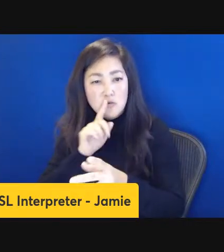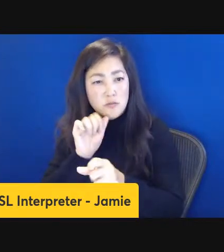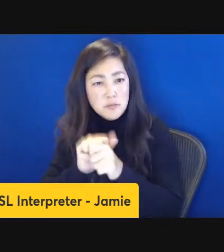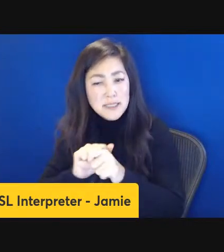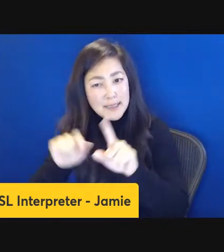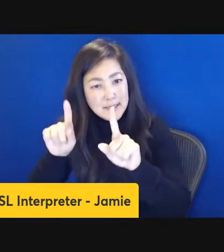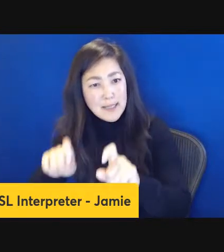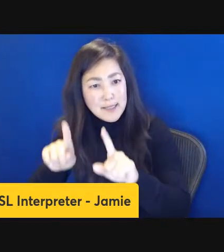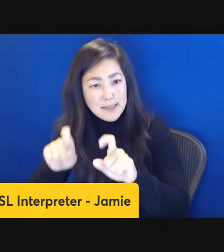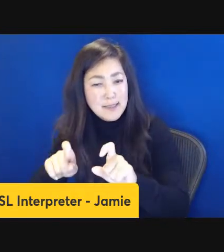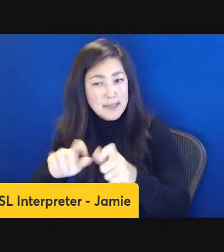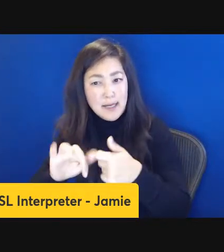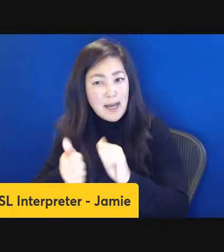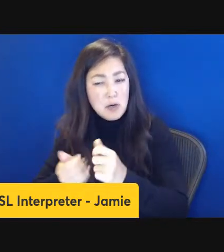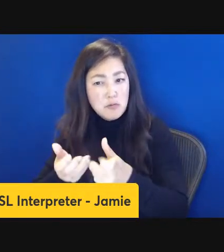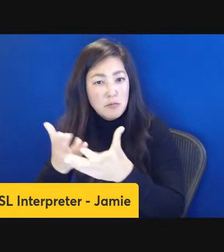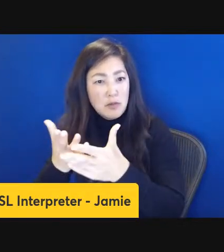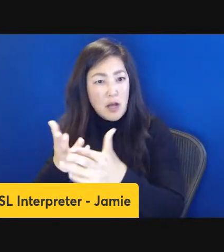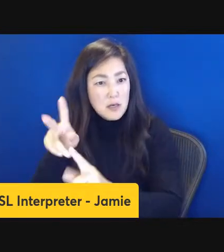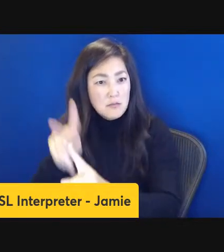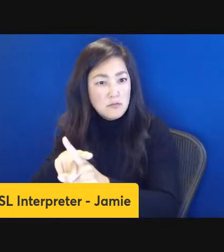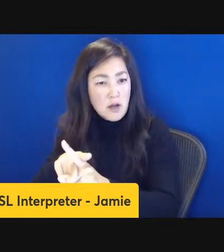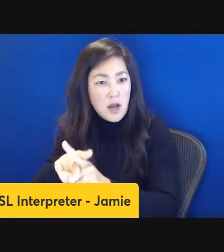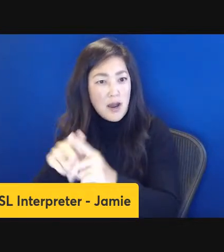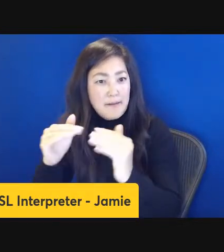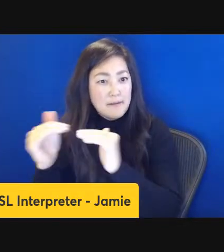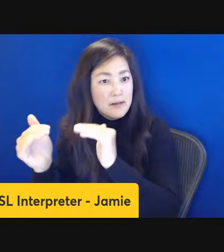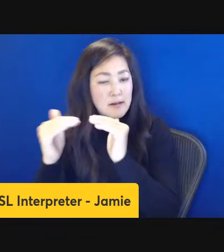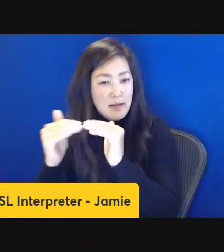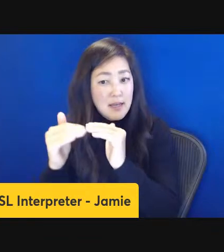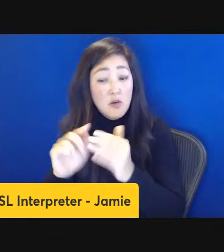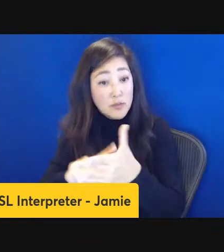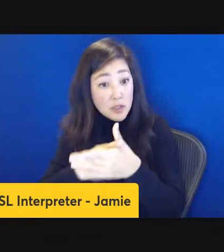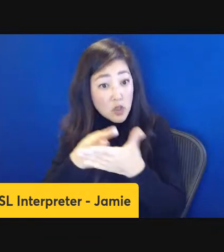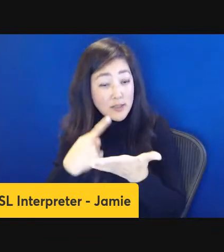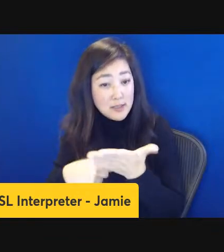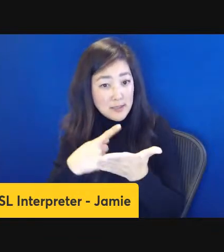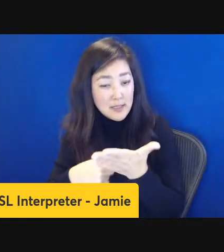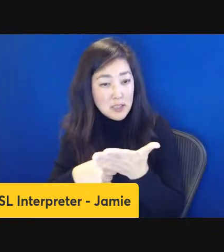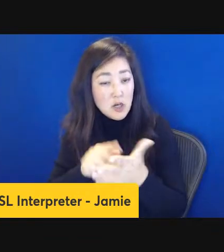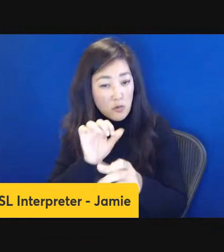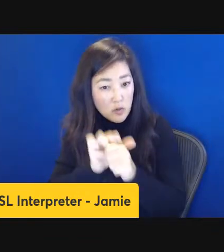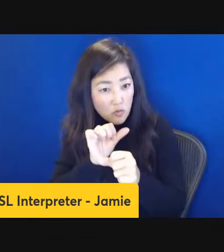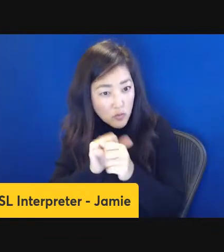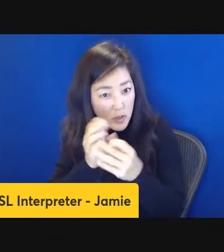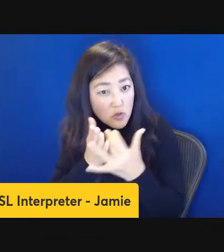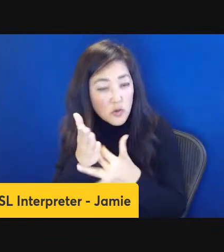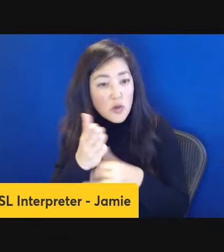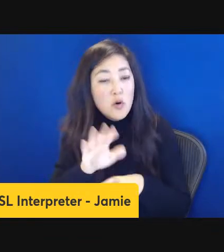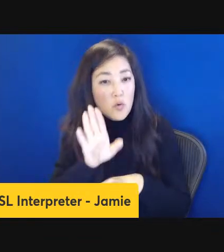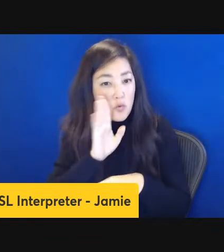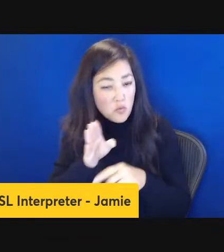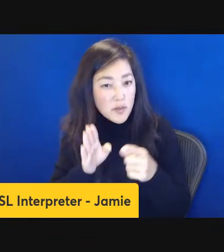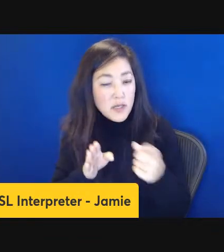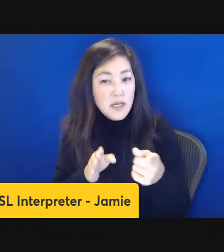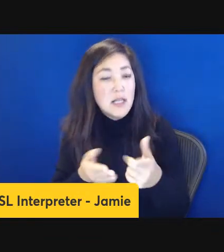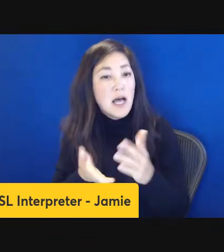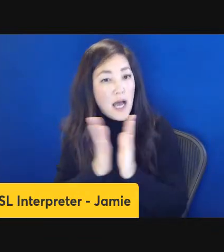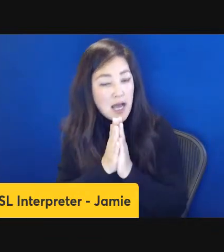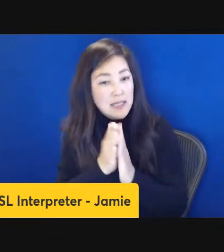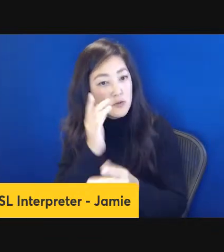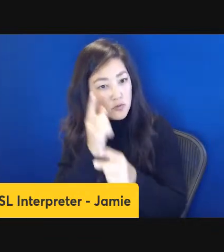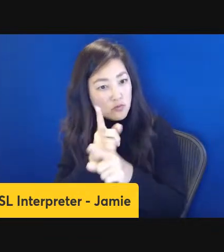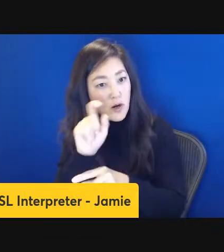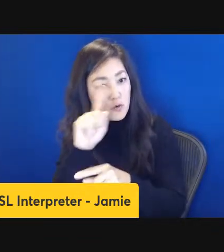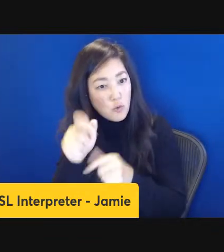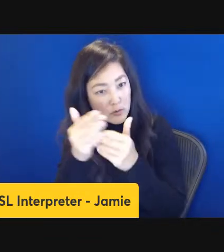there. And I'm confident that as we start this dialogue, as we work through it, that we'll appropriately de-adopt and then ask the right questions